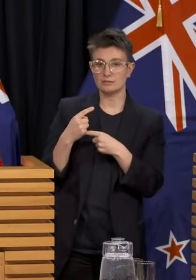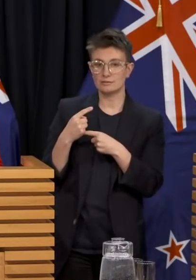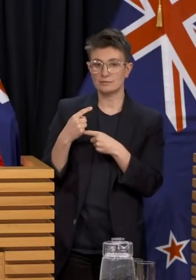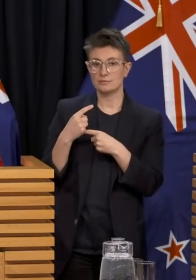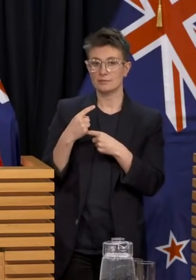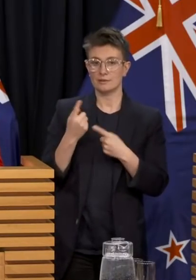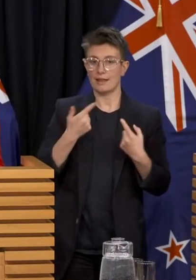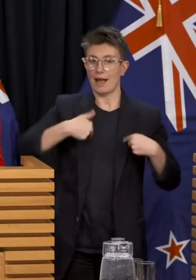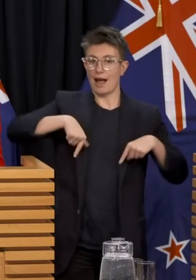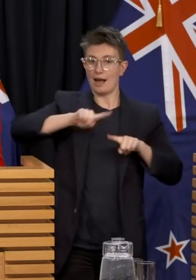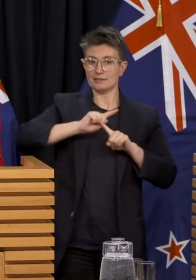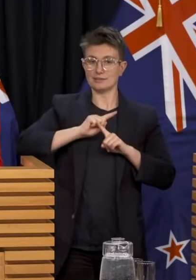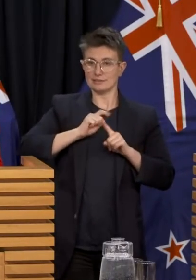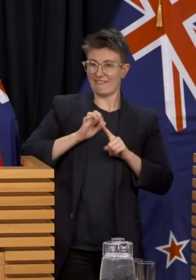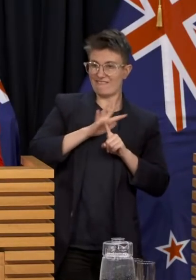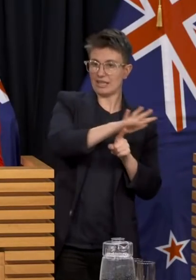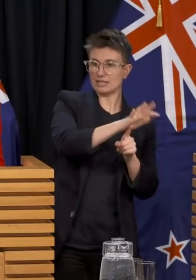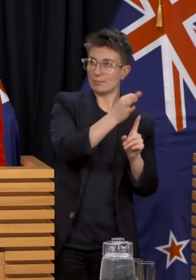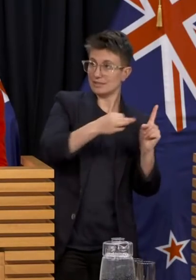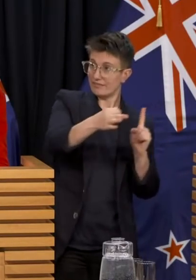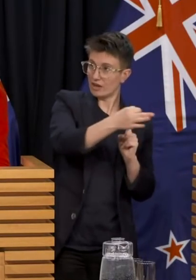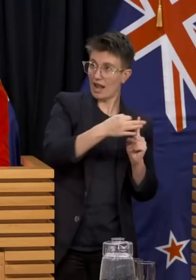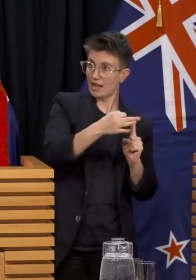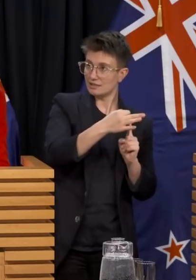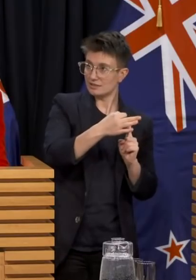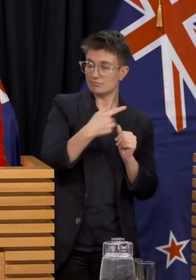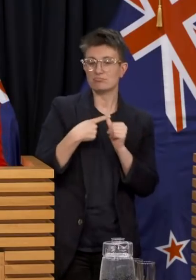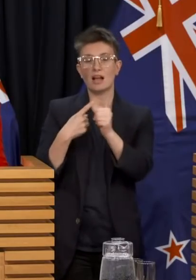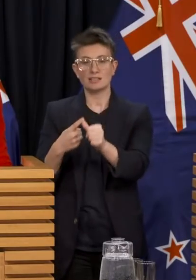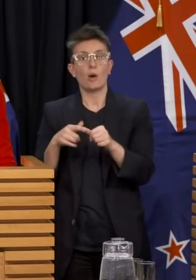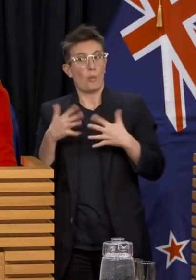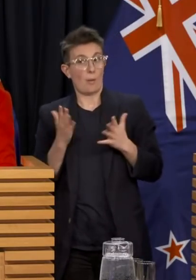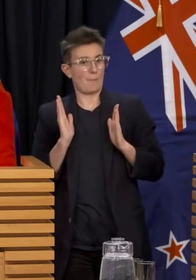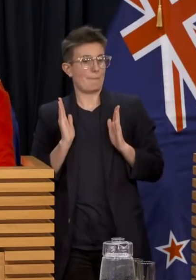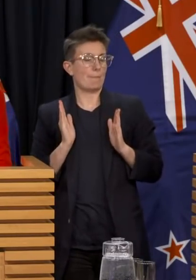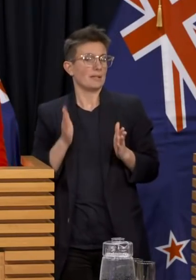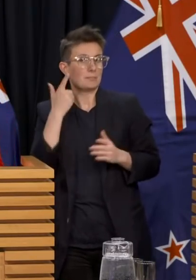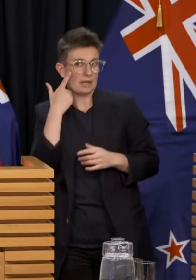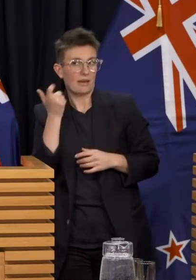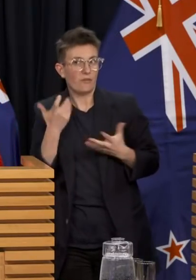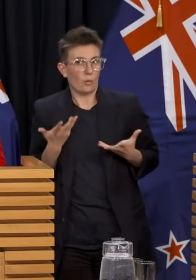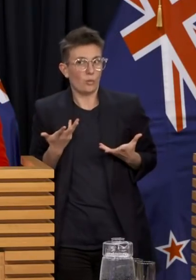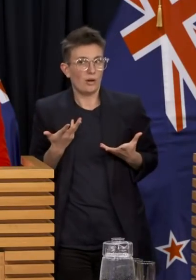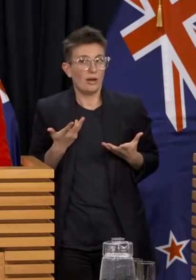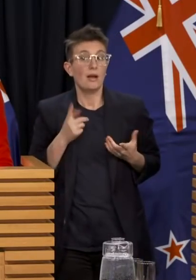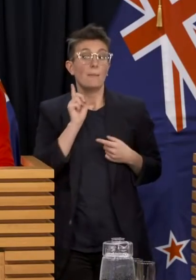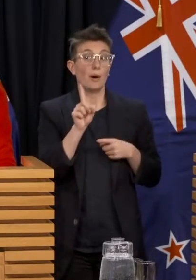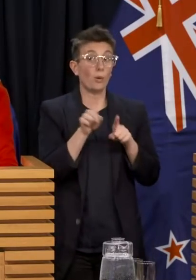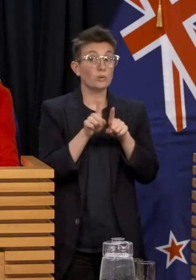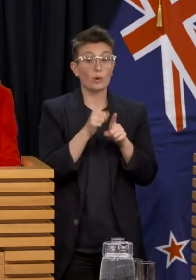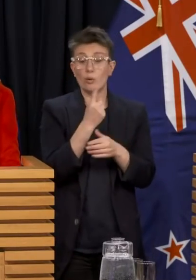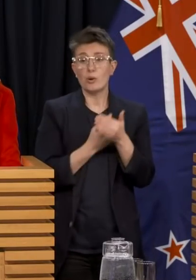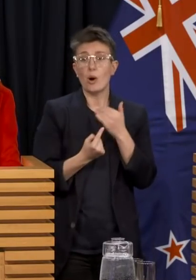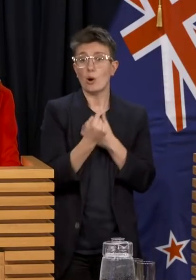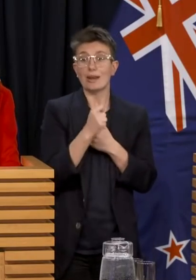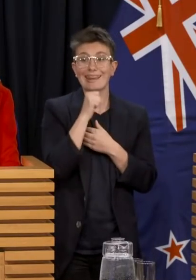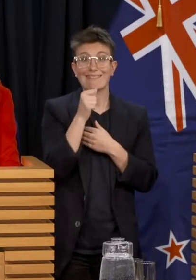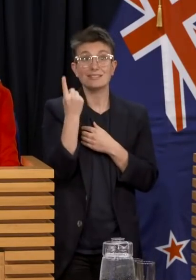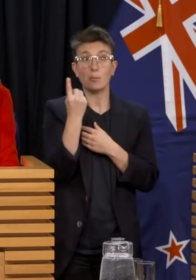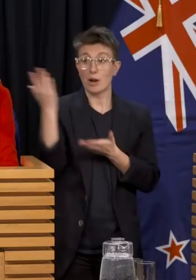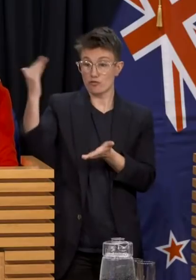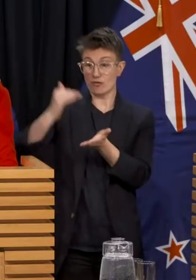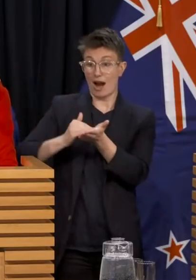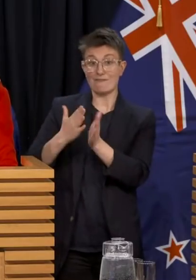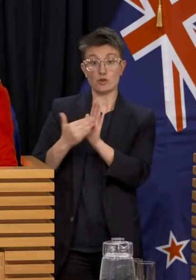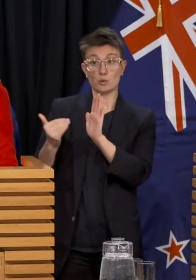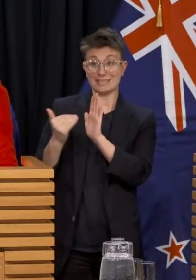But equally, we also have to think about not just whether or not someone's come in to the border COVID-free, but whether or not they